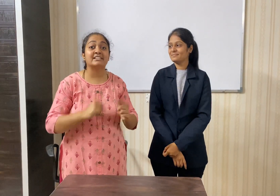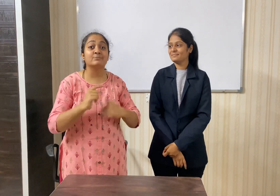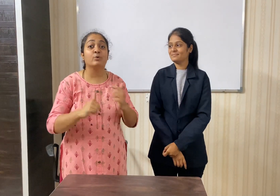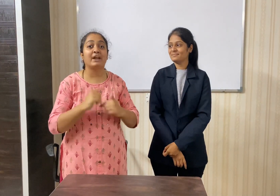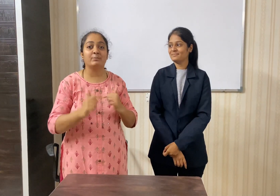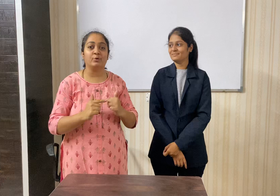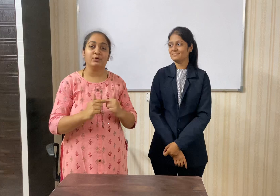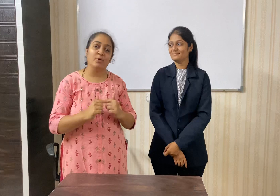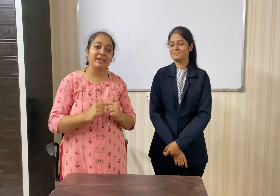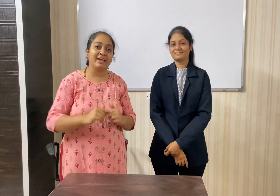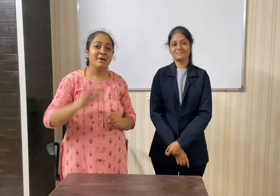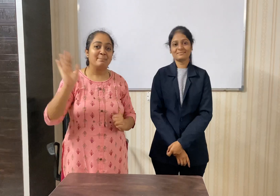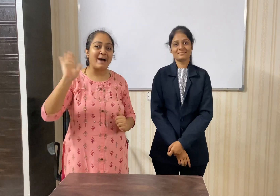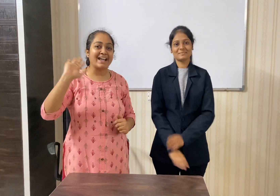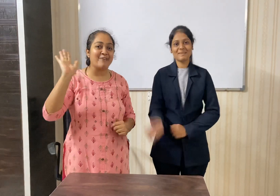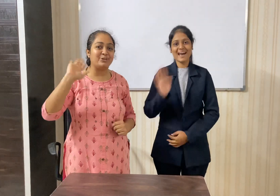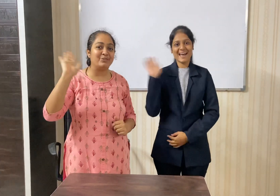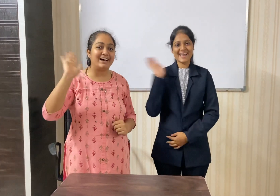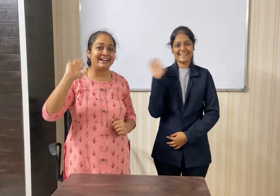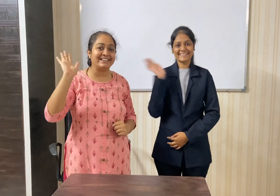more and more Okay? Bye everyone! fun!